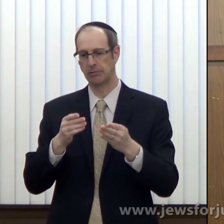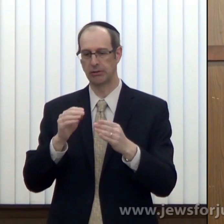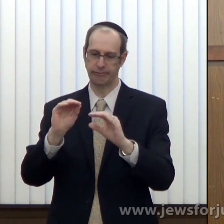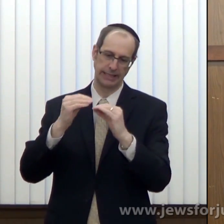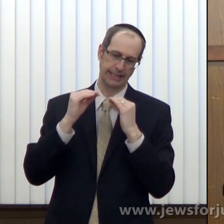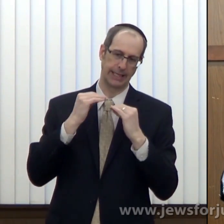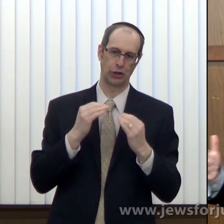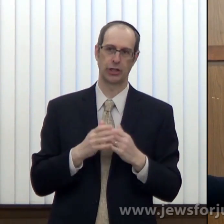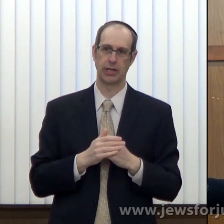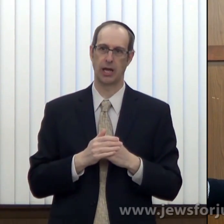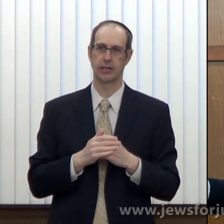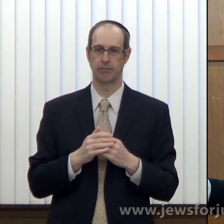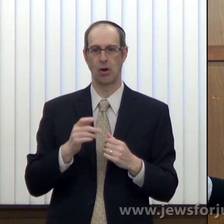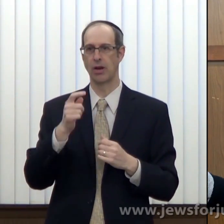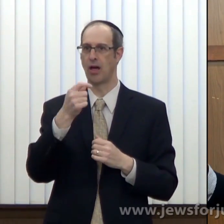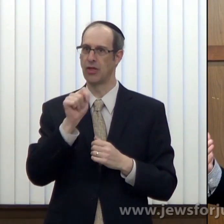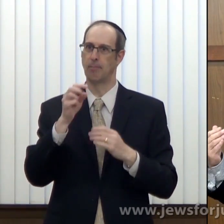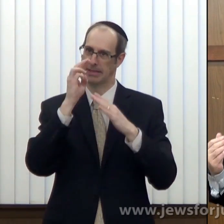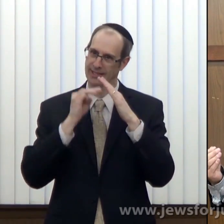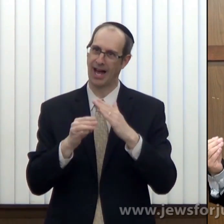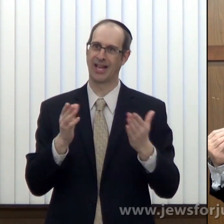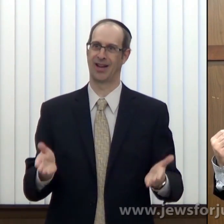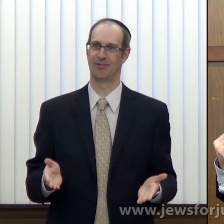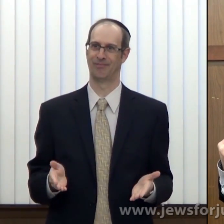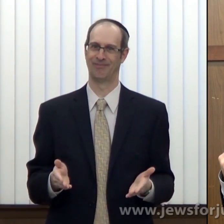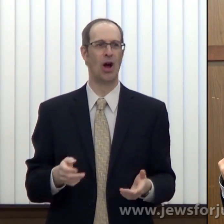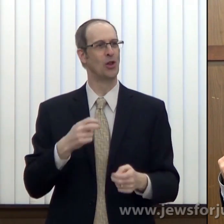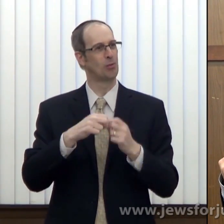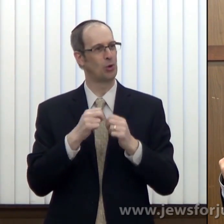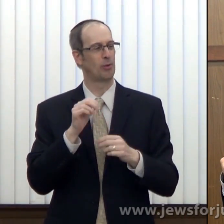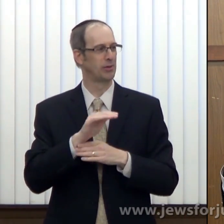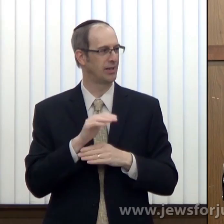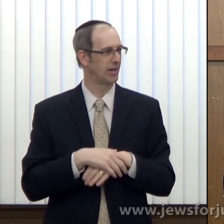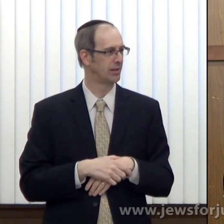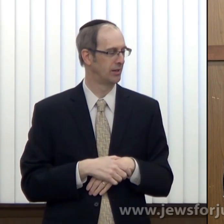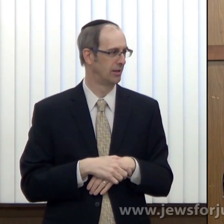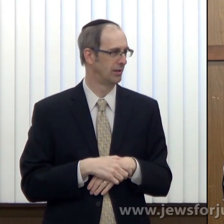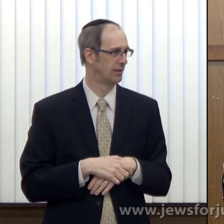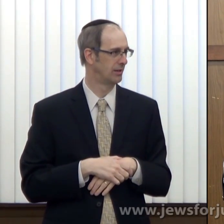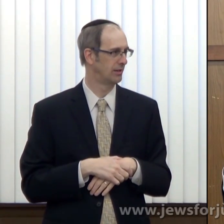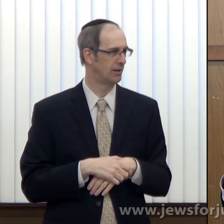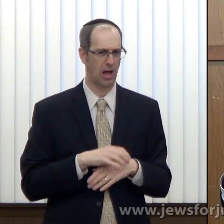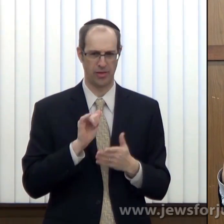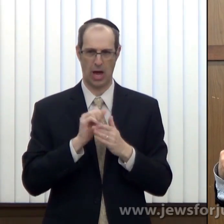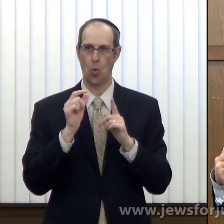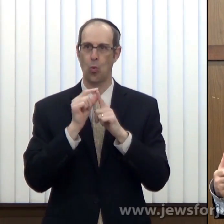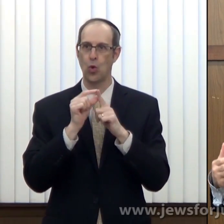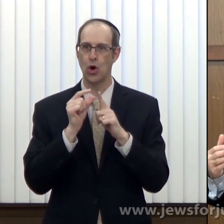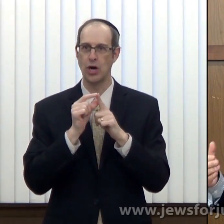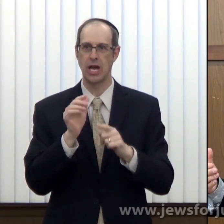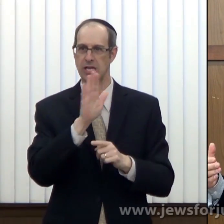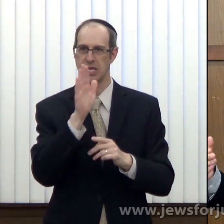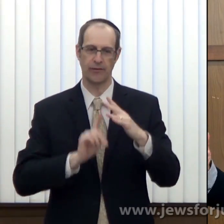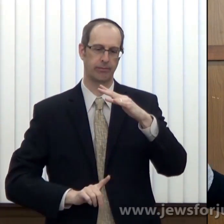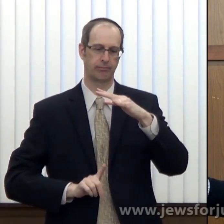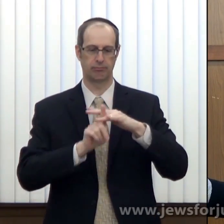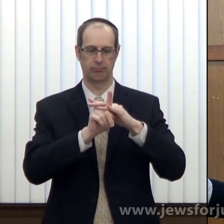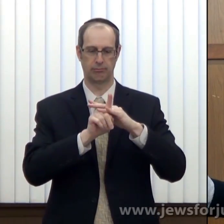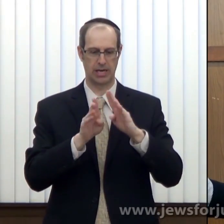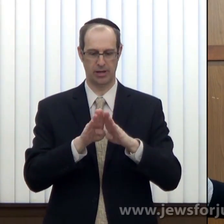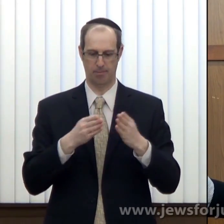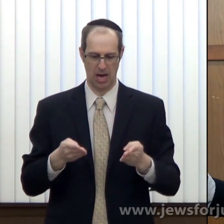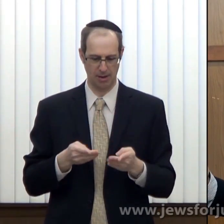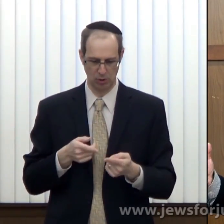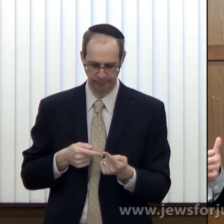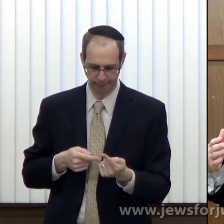us about the Messiah. The problem for us tonight is that word never appears in the